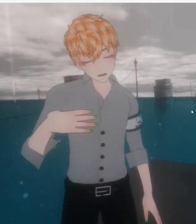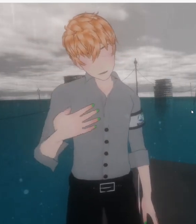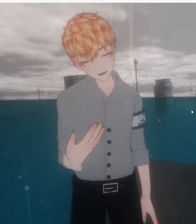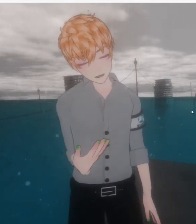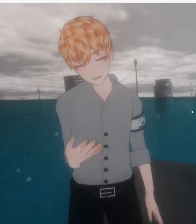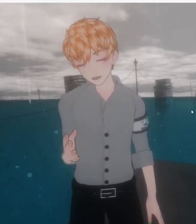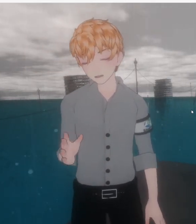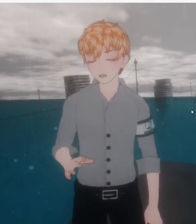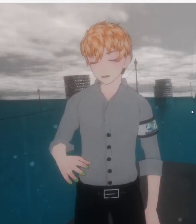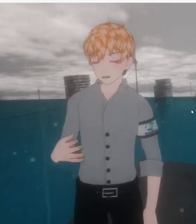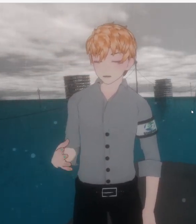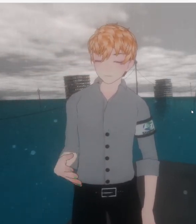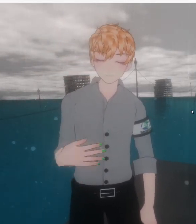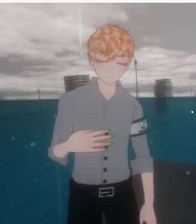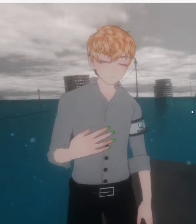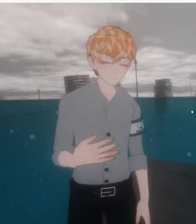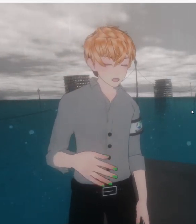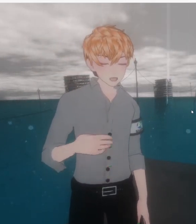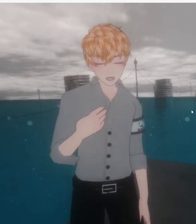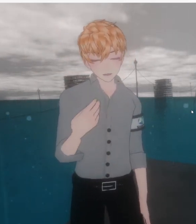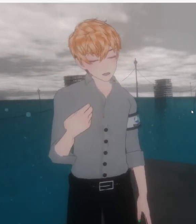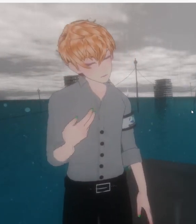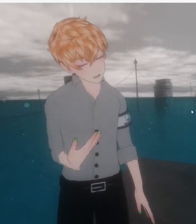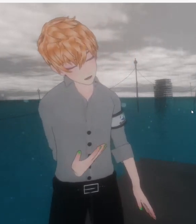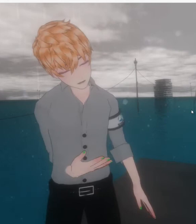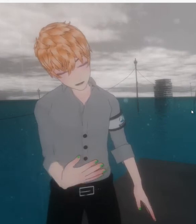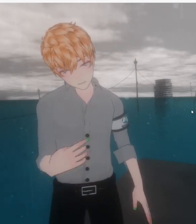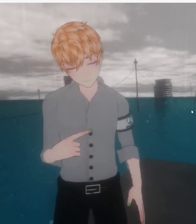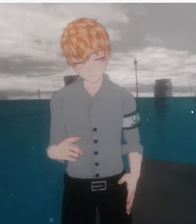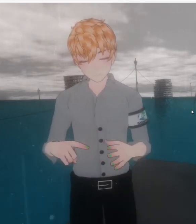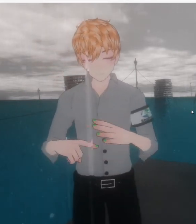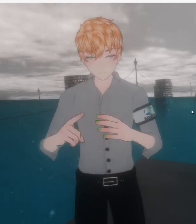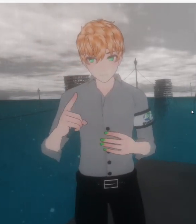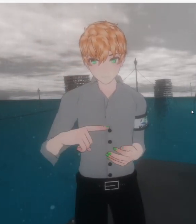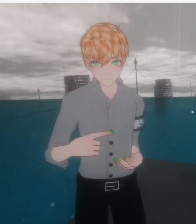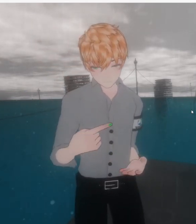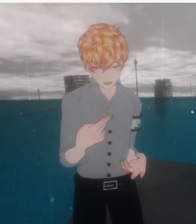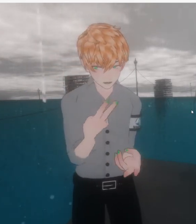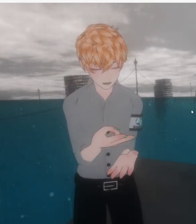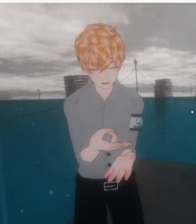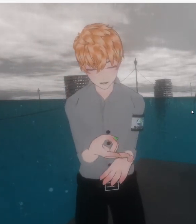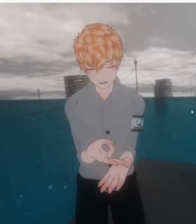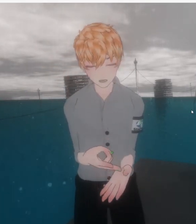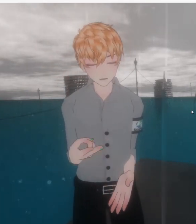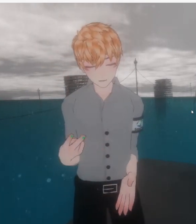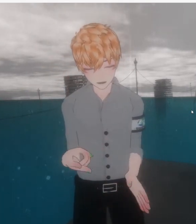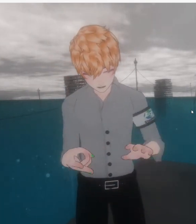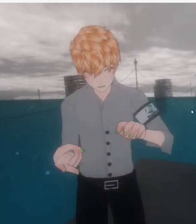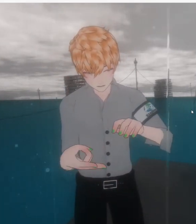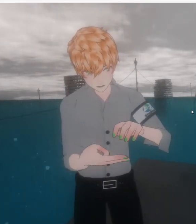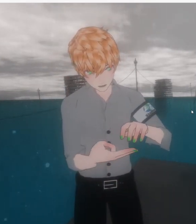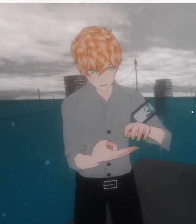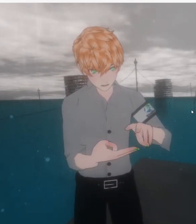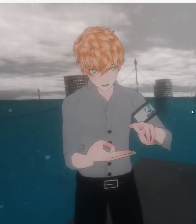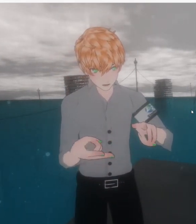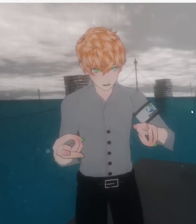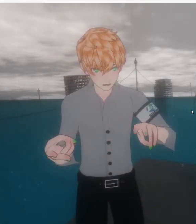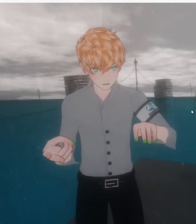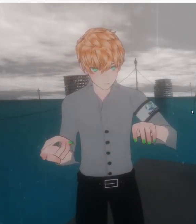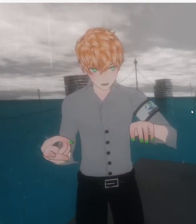it's done with one hand. I feel tired. I need to lay down. I do like that. Or you could actually go to bed. It could be like that.